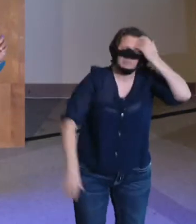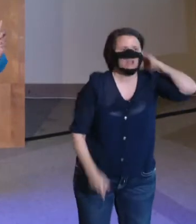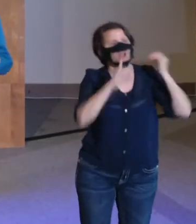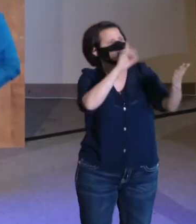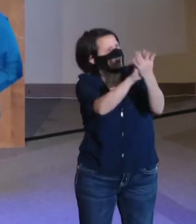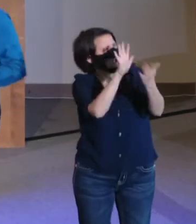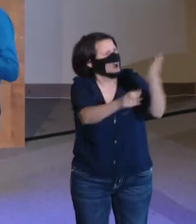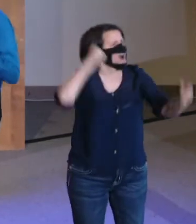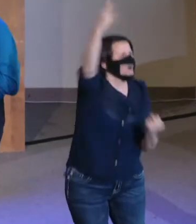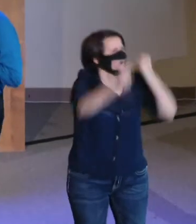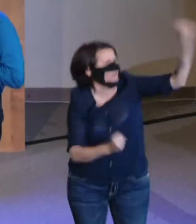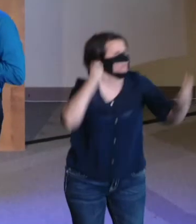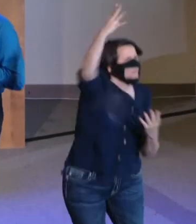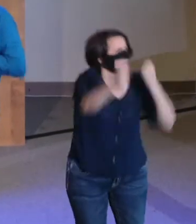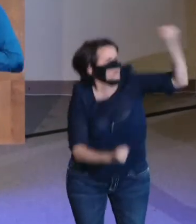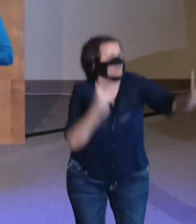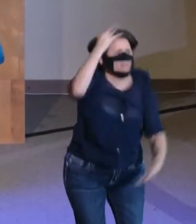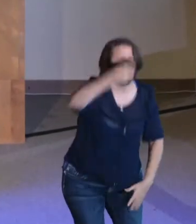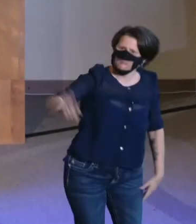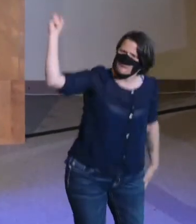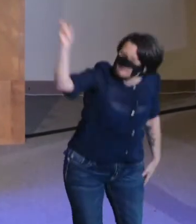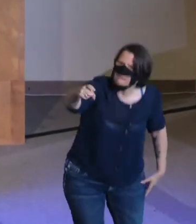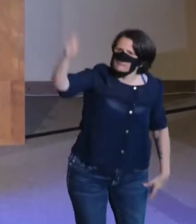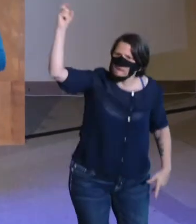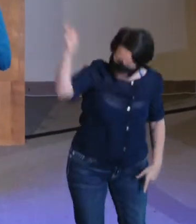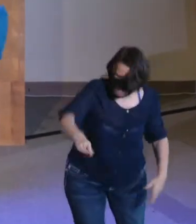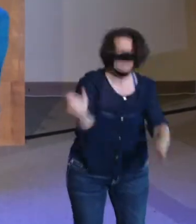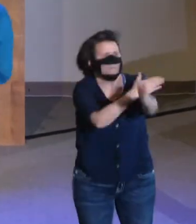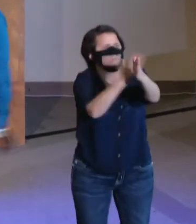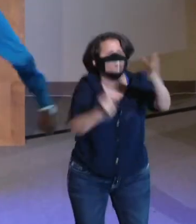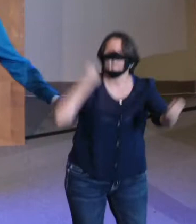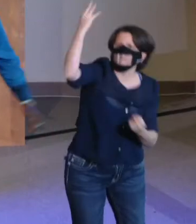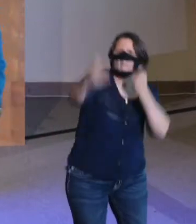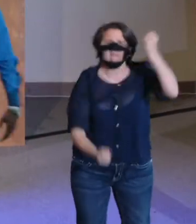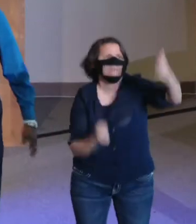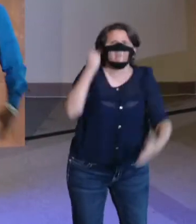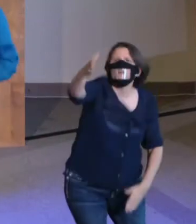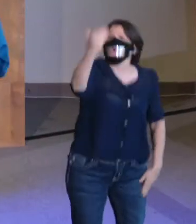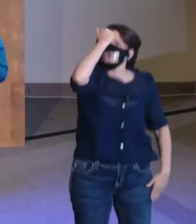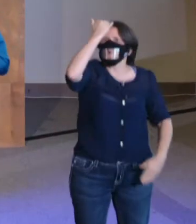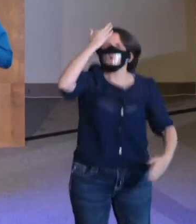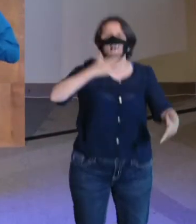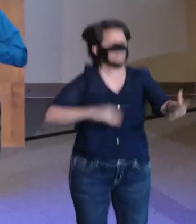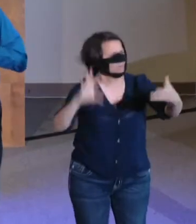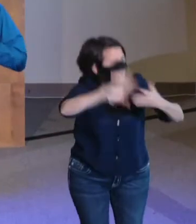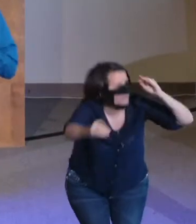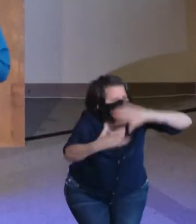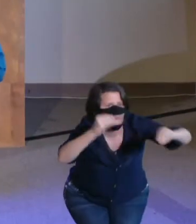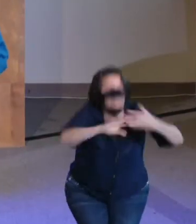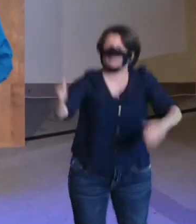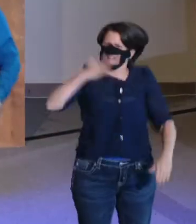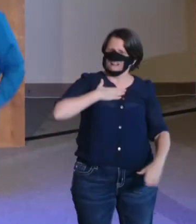me. can't nobody say it like me. do no. You don't know the story like me. Because it's